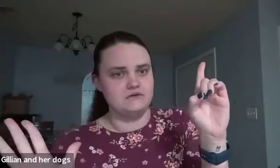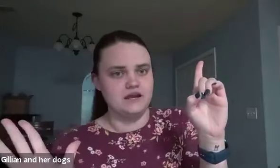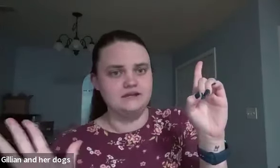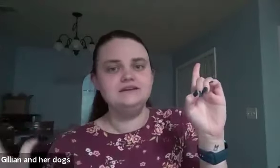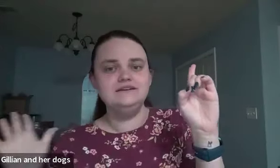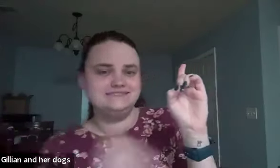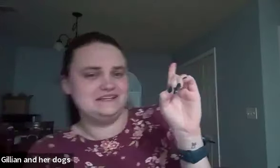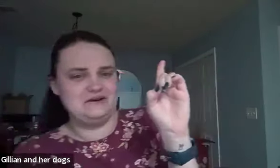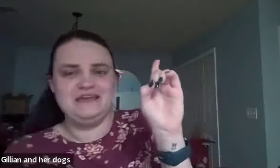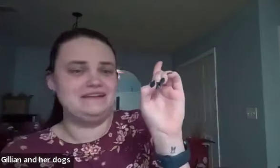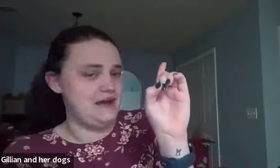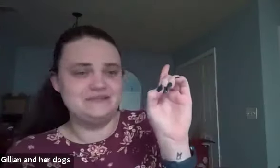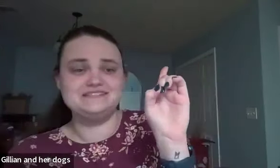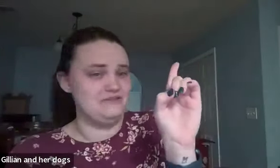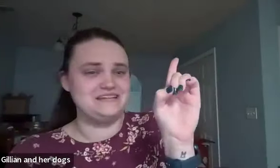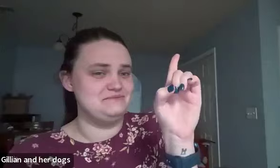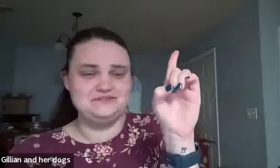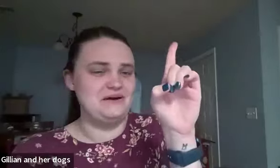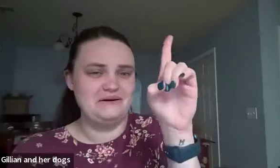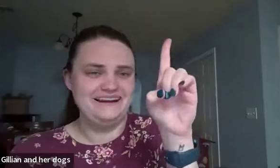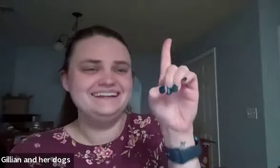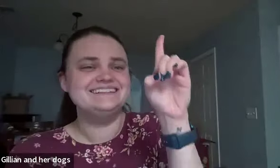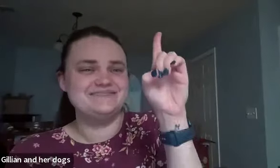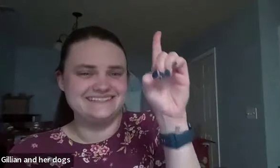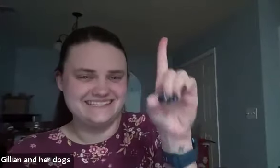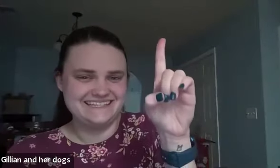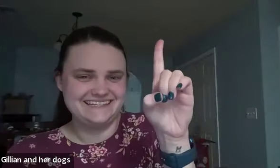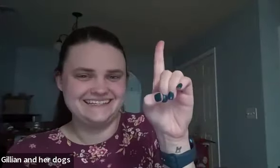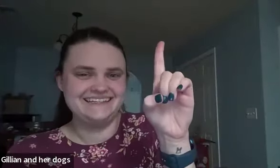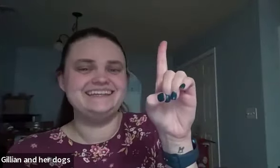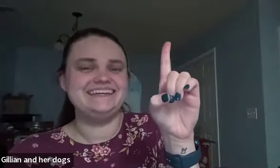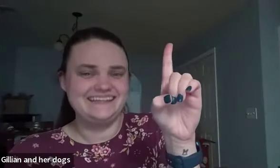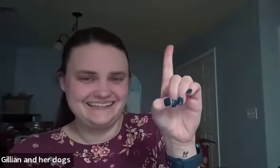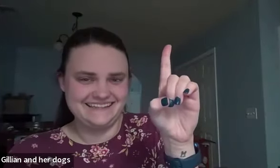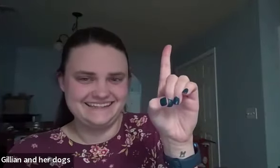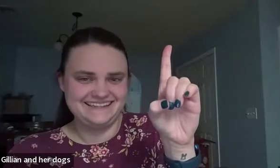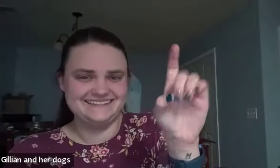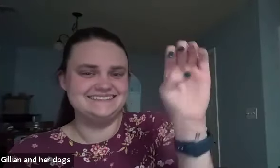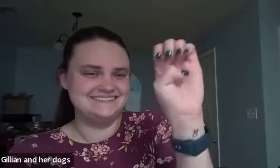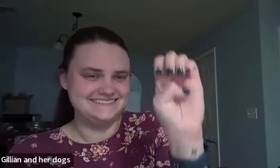not right. So it happens all the time. Do not worry. So we had D, E,